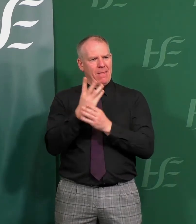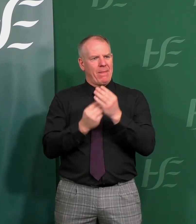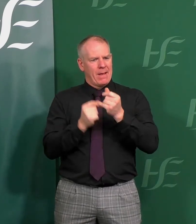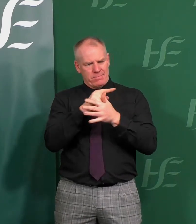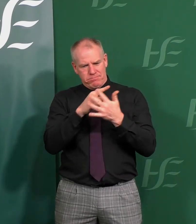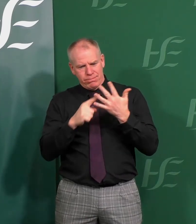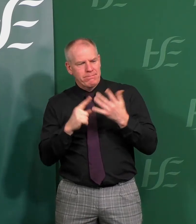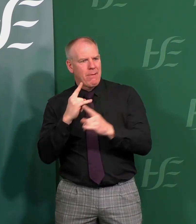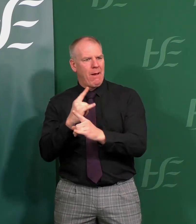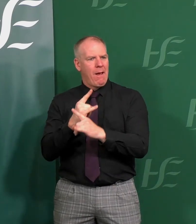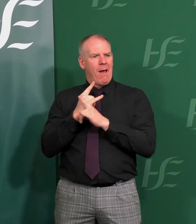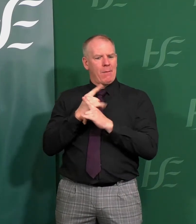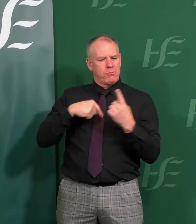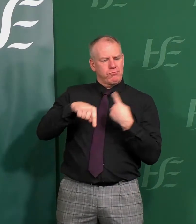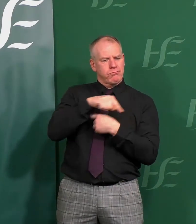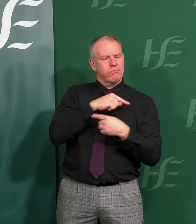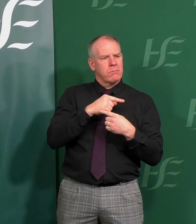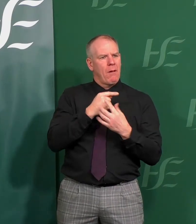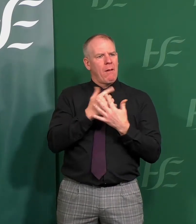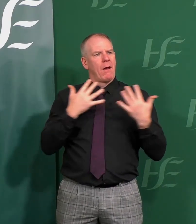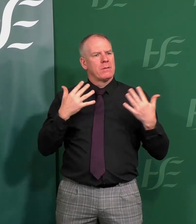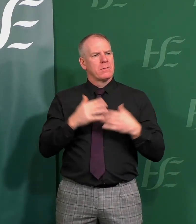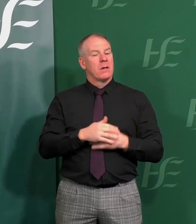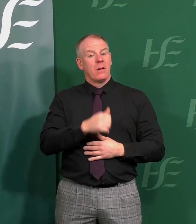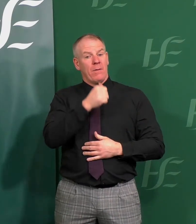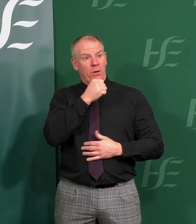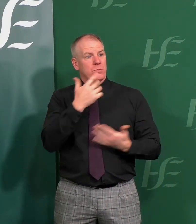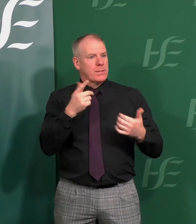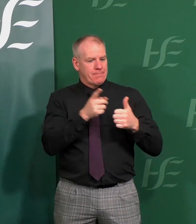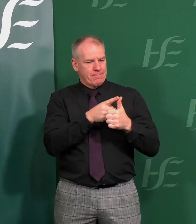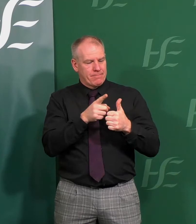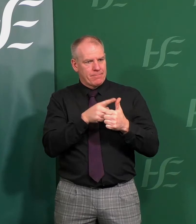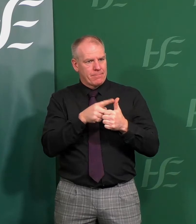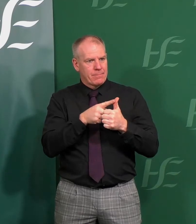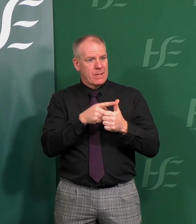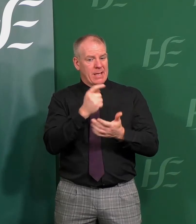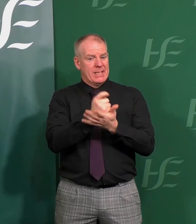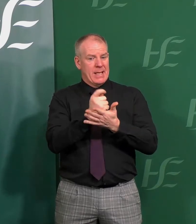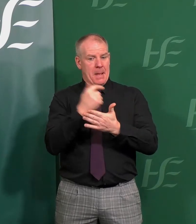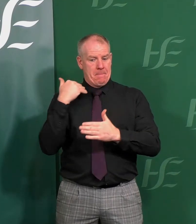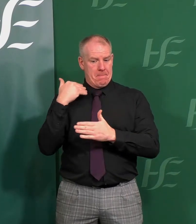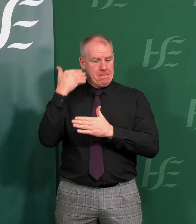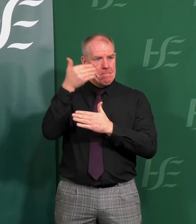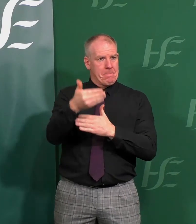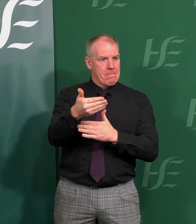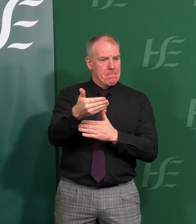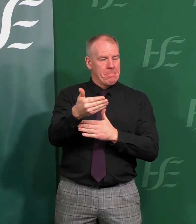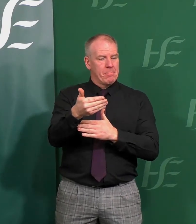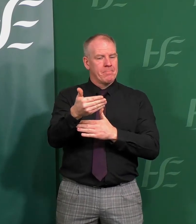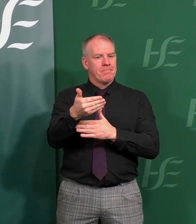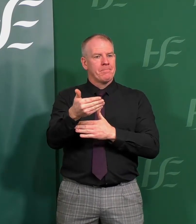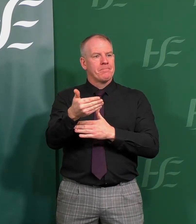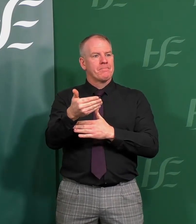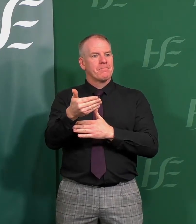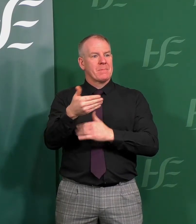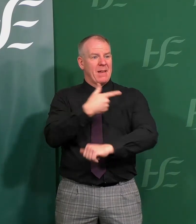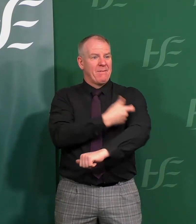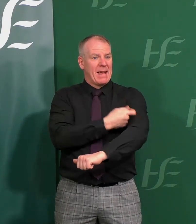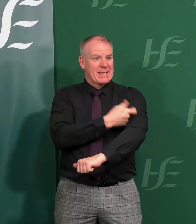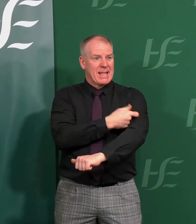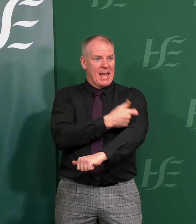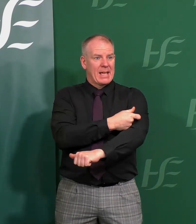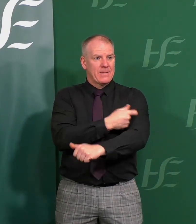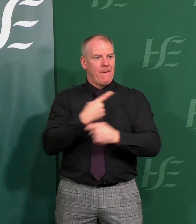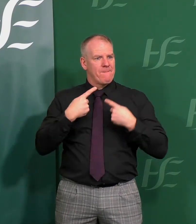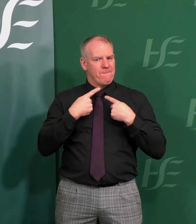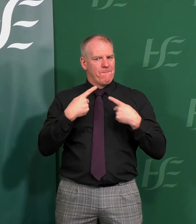have helped. And first of all, just to say that the period of time that we have had to vaccinate particularly